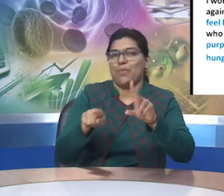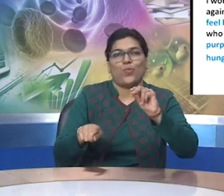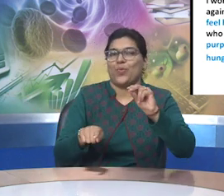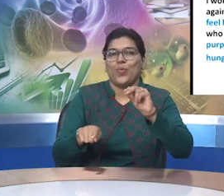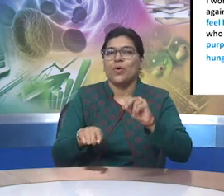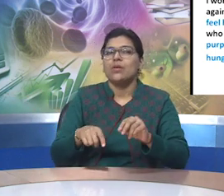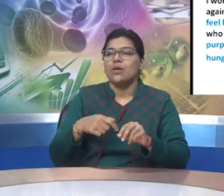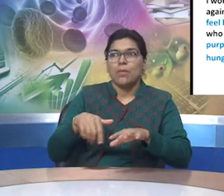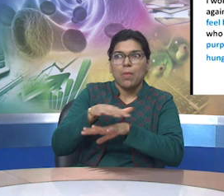human beings